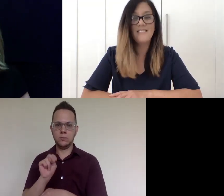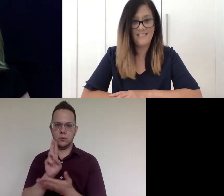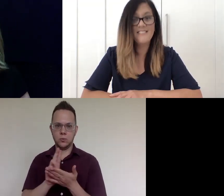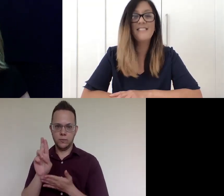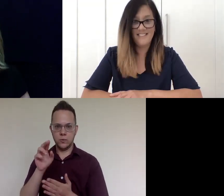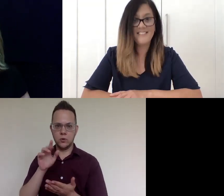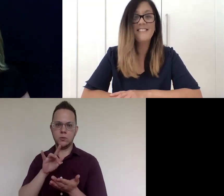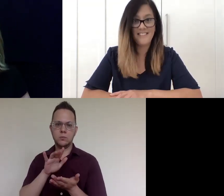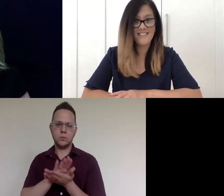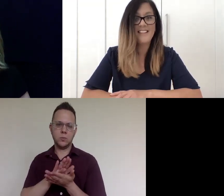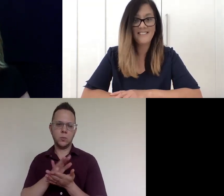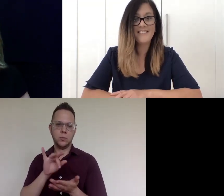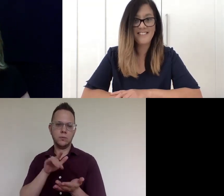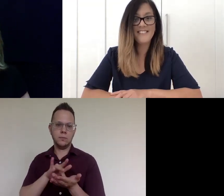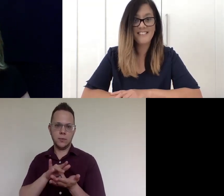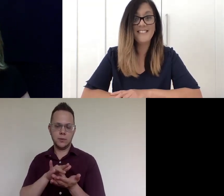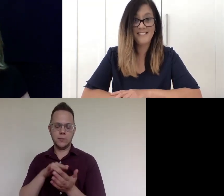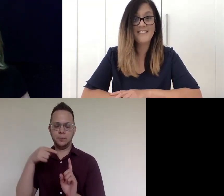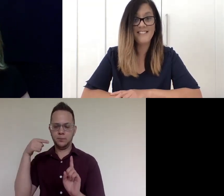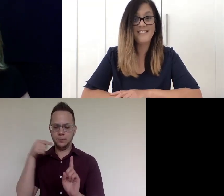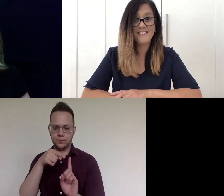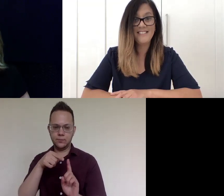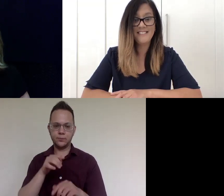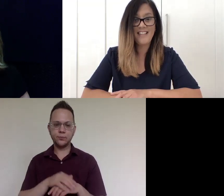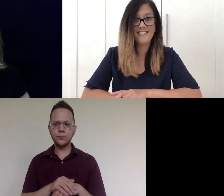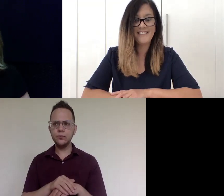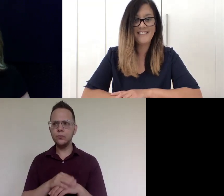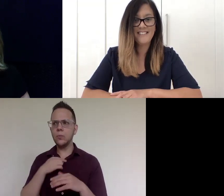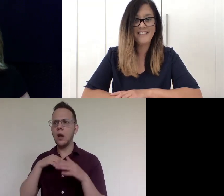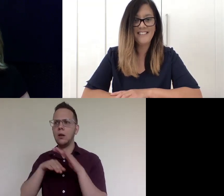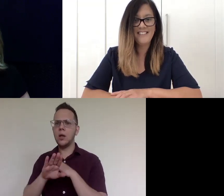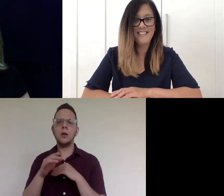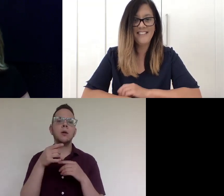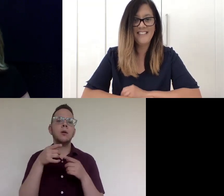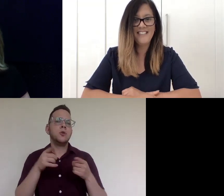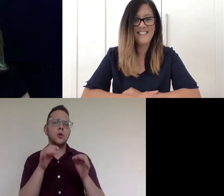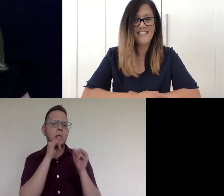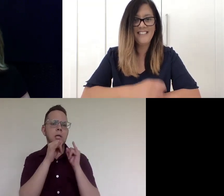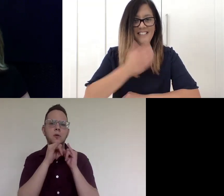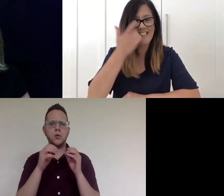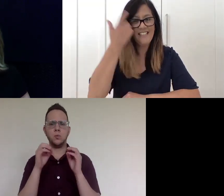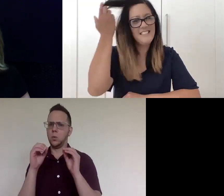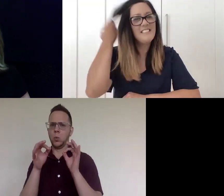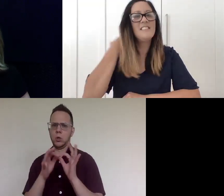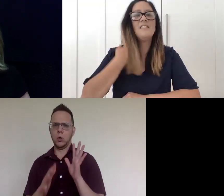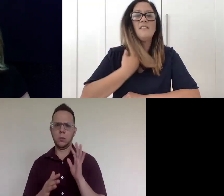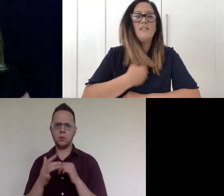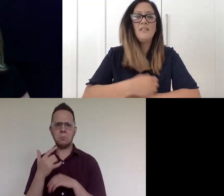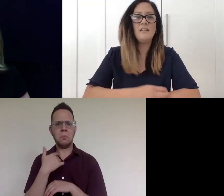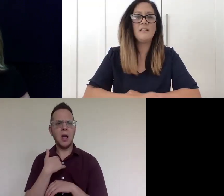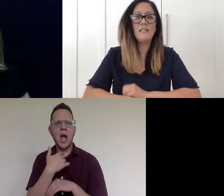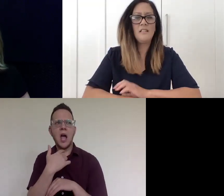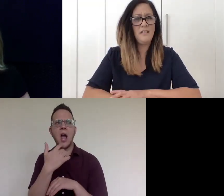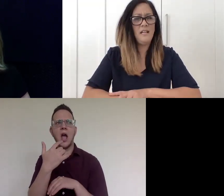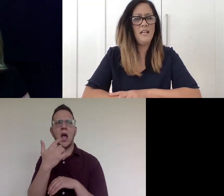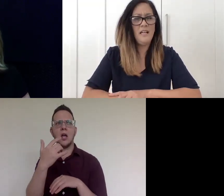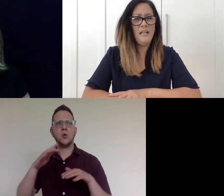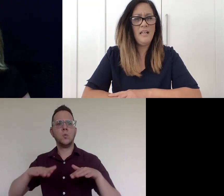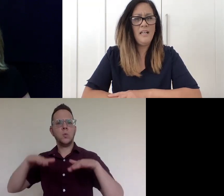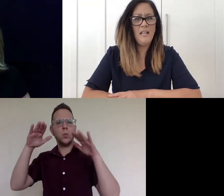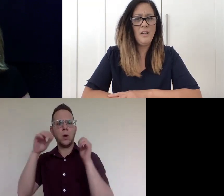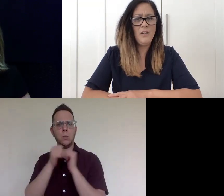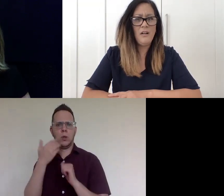interview at Creighton University, and I was accepted. It's interesting because during that interview, there